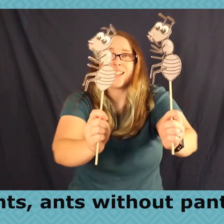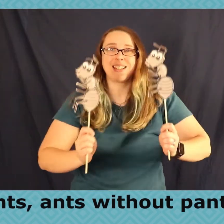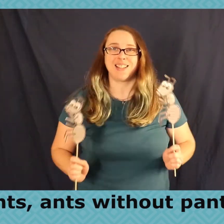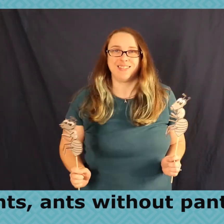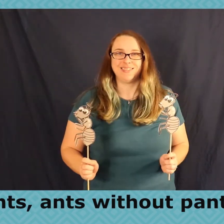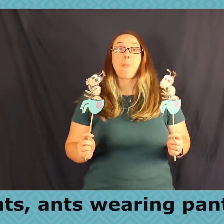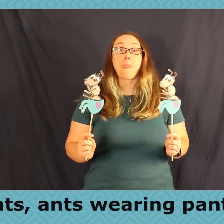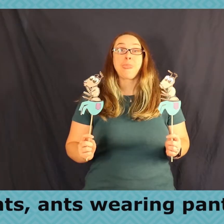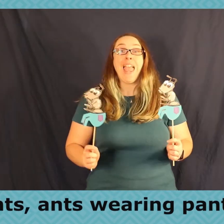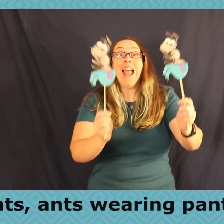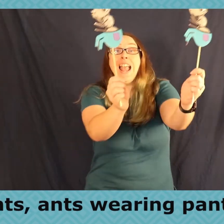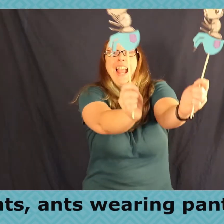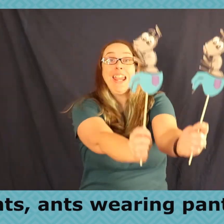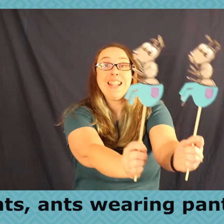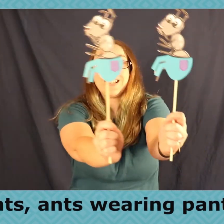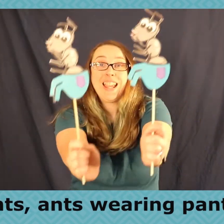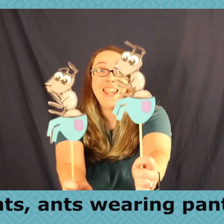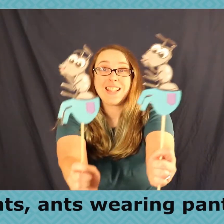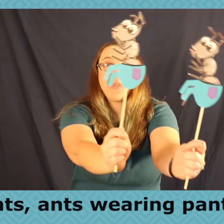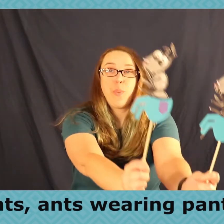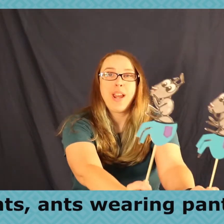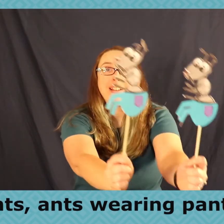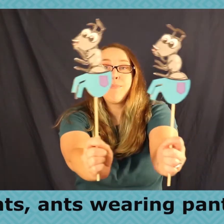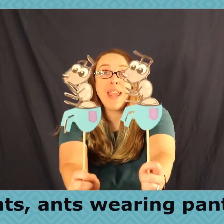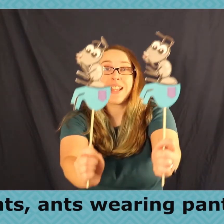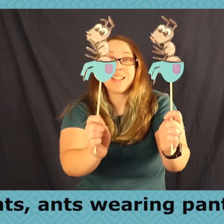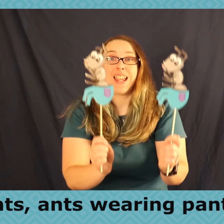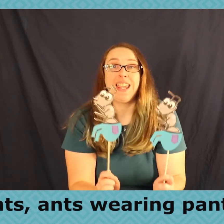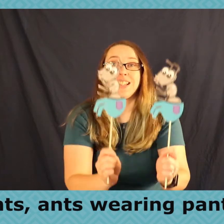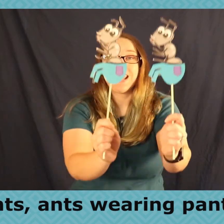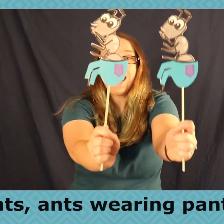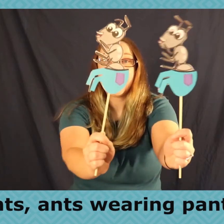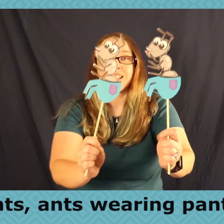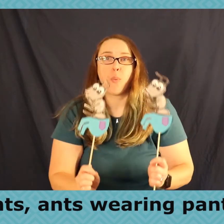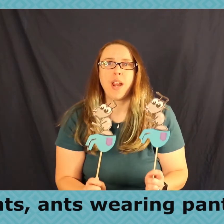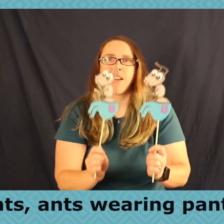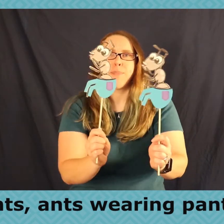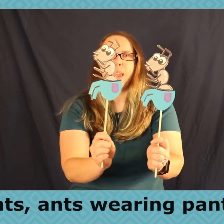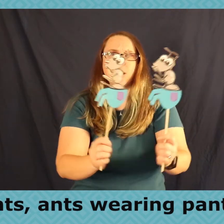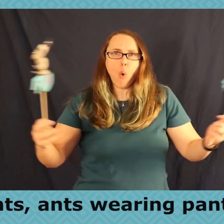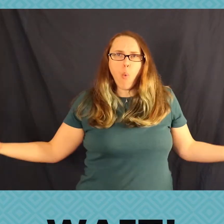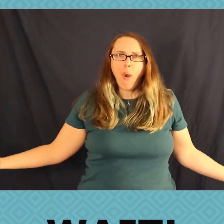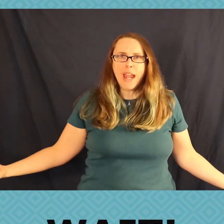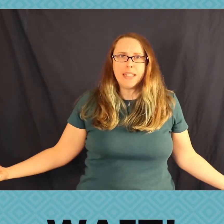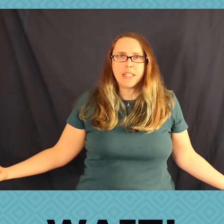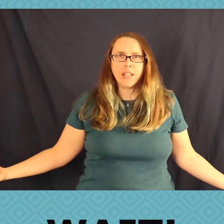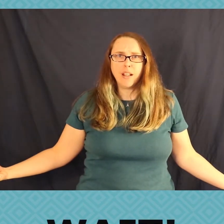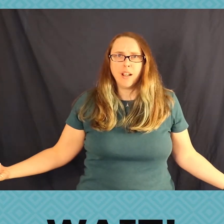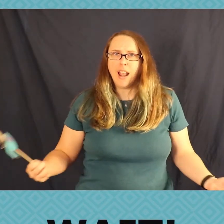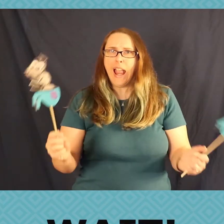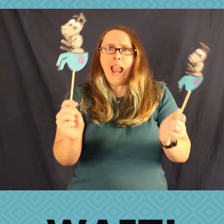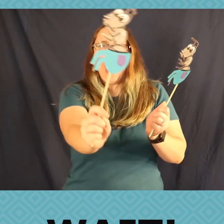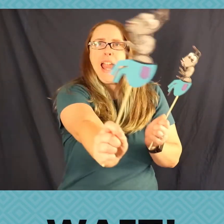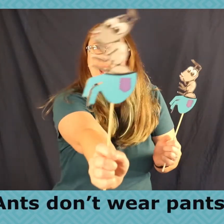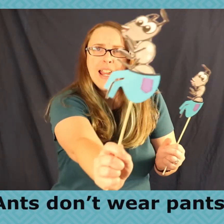pants. Ants ants wearing pants. Ants ants wearing pants. Wait!